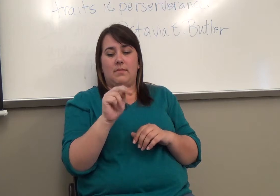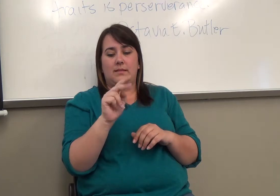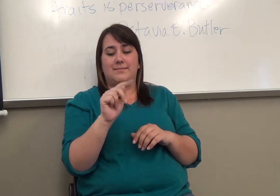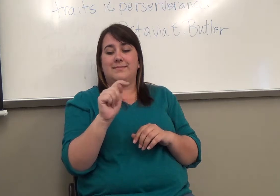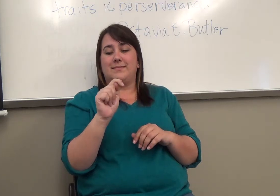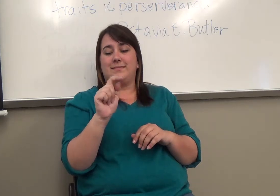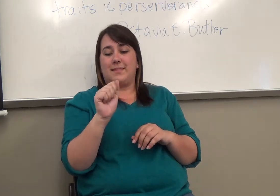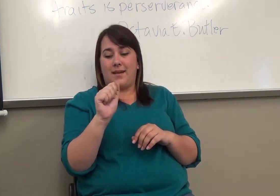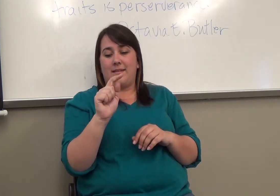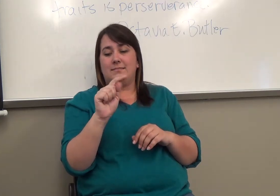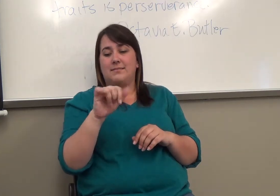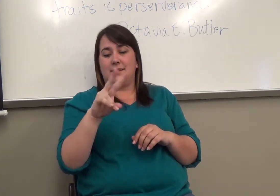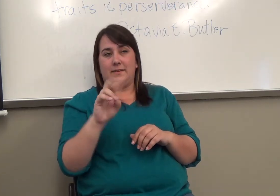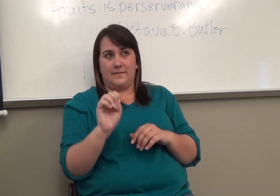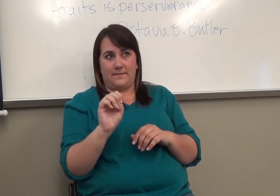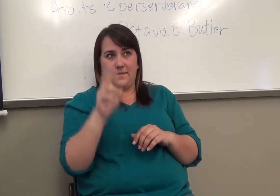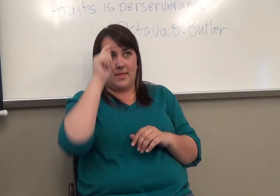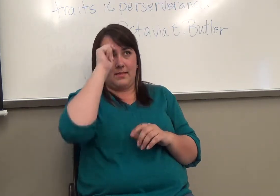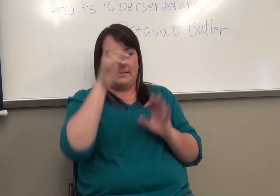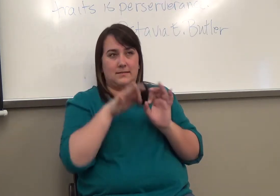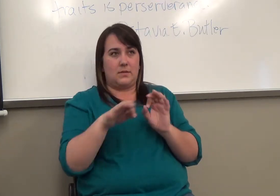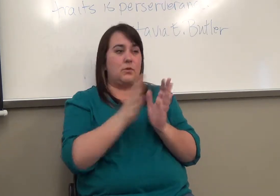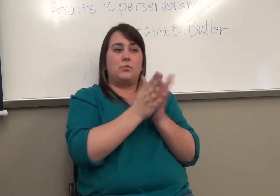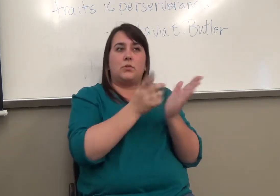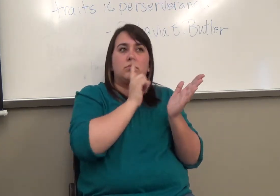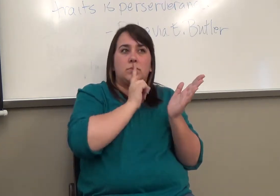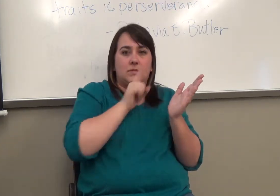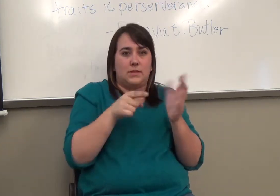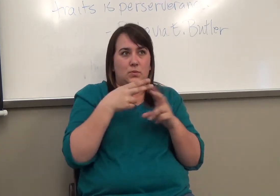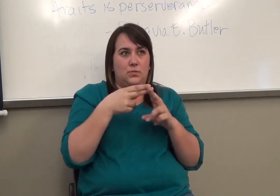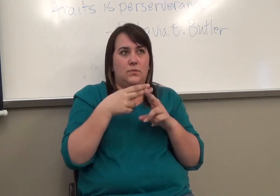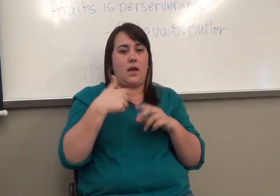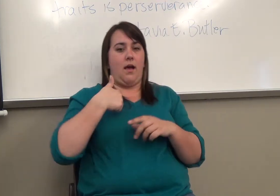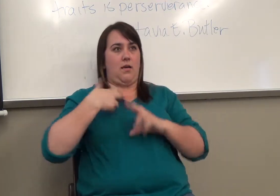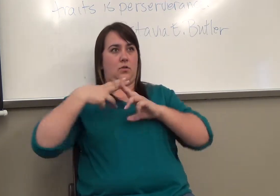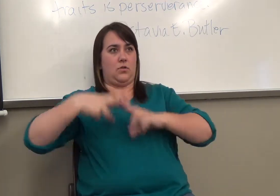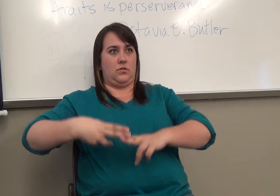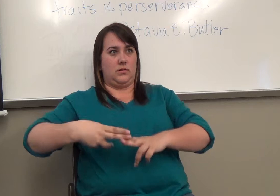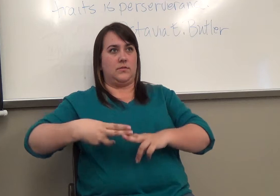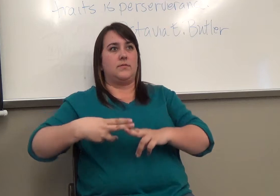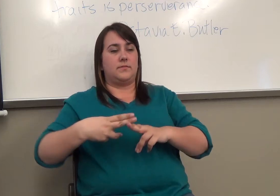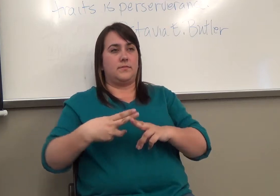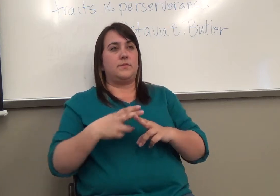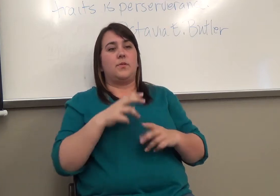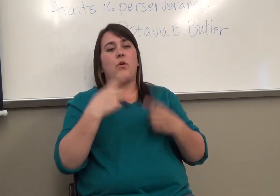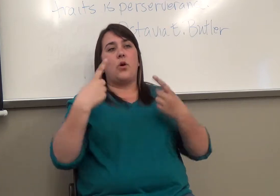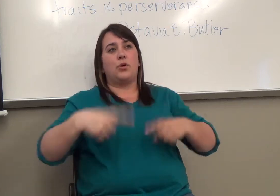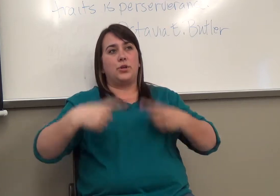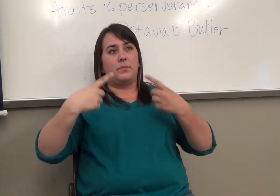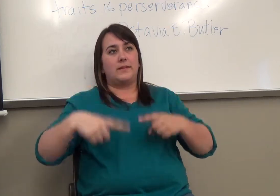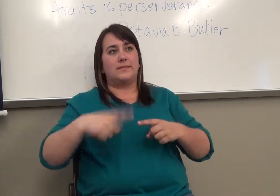And this is not what your book calls it, it's what I call it. Your argumentative thesis statement